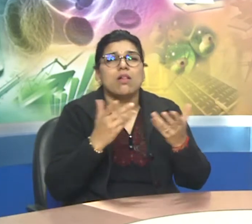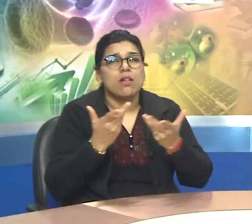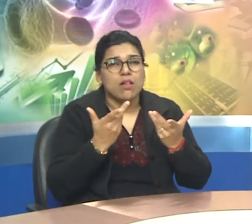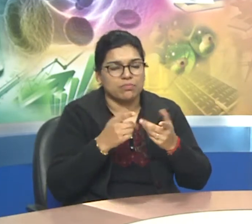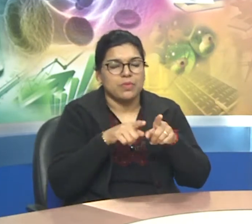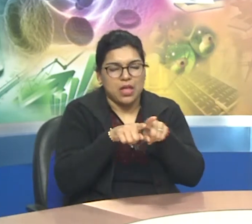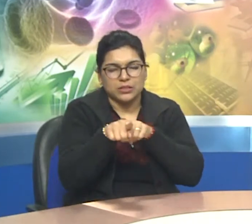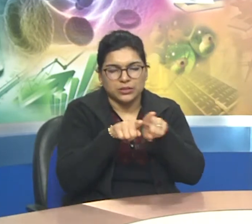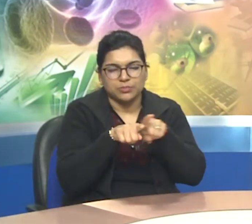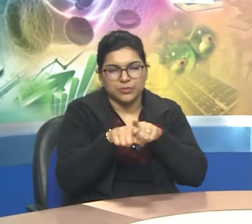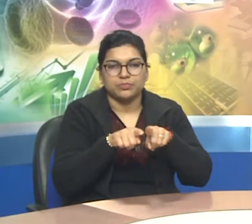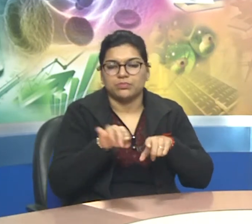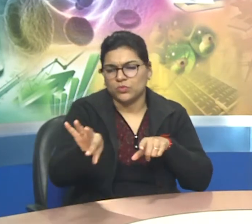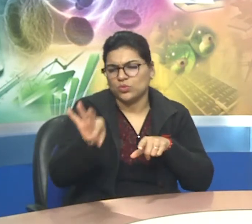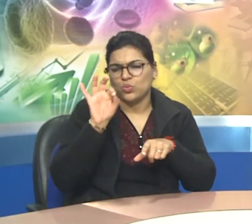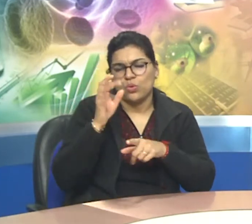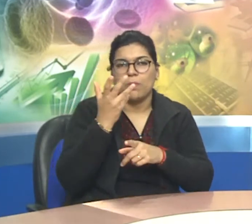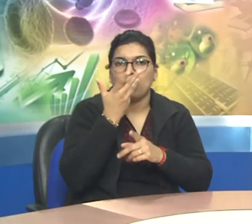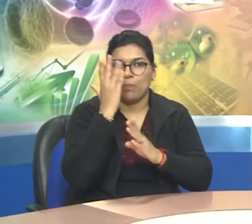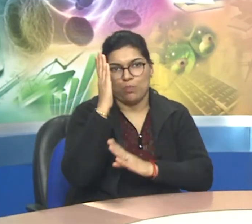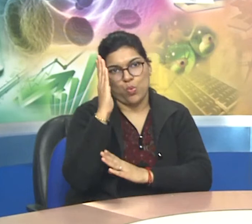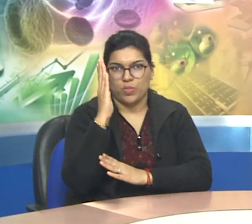it comes in so many varieties.